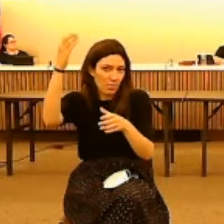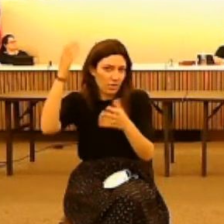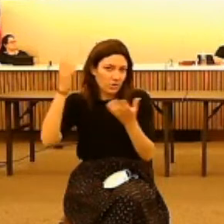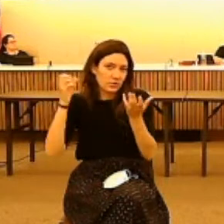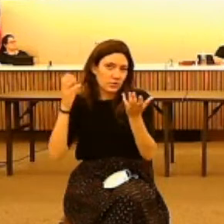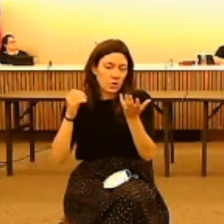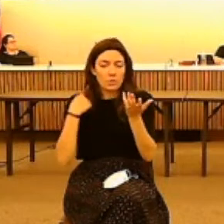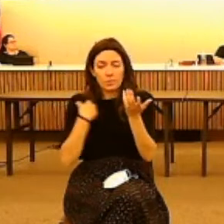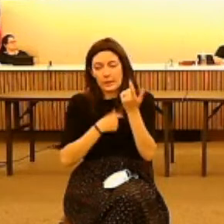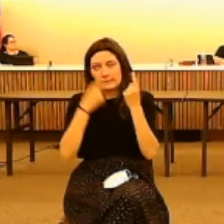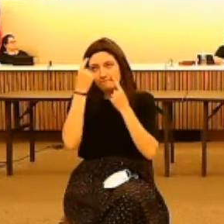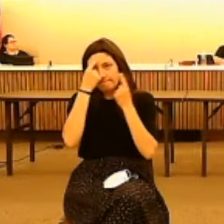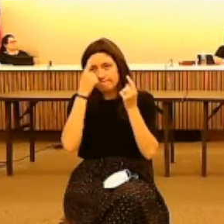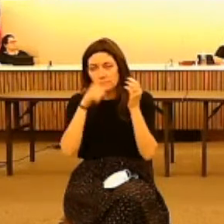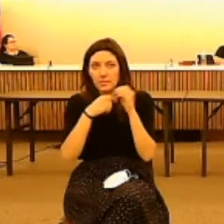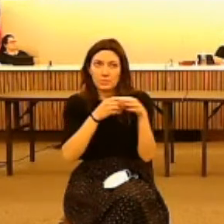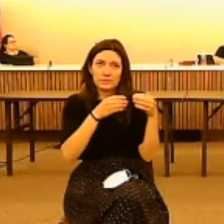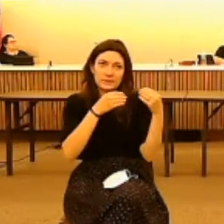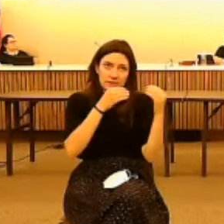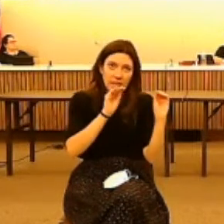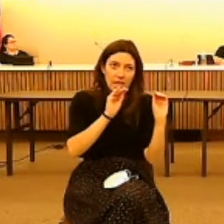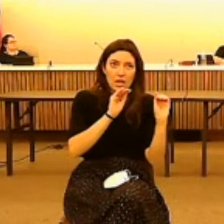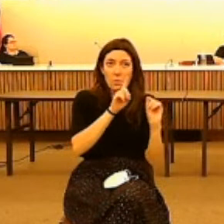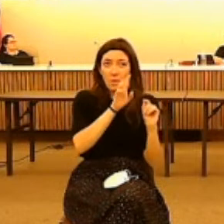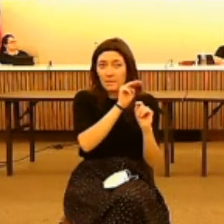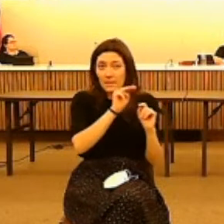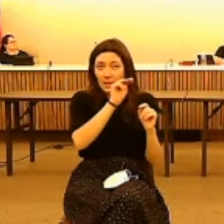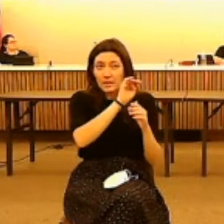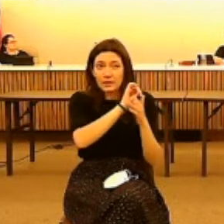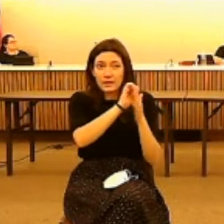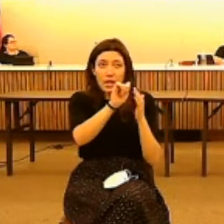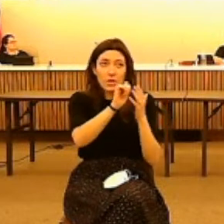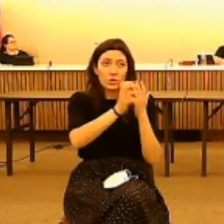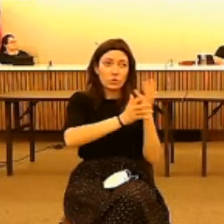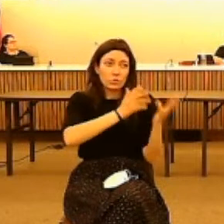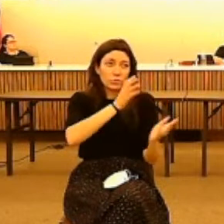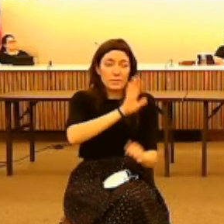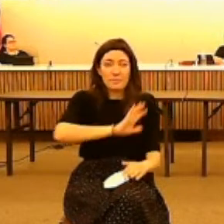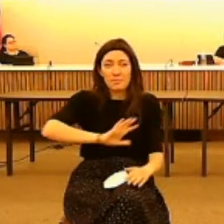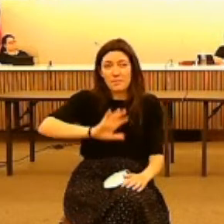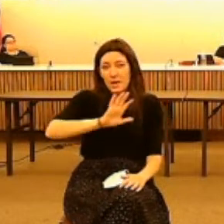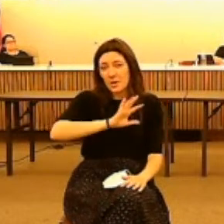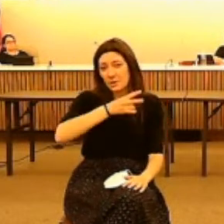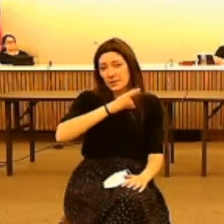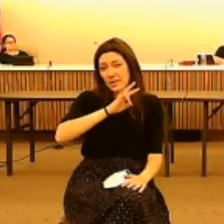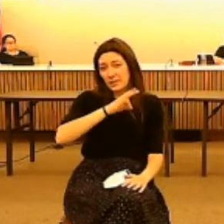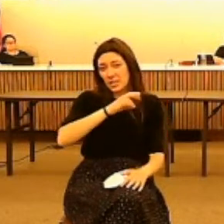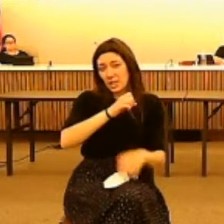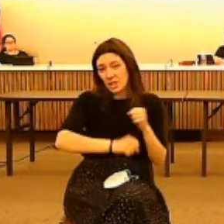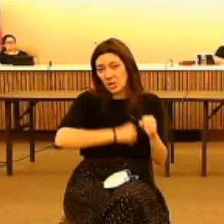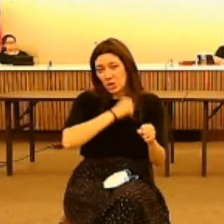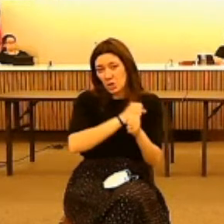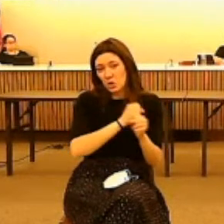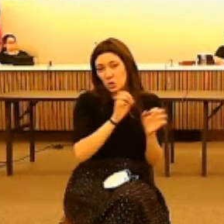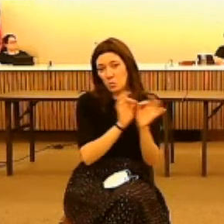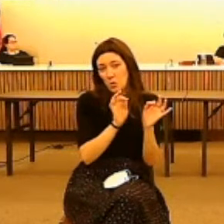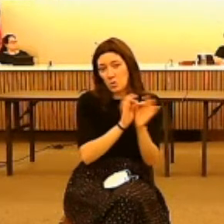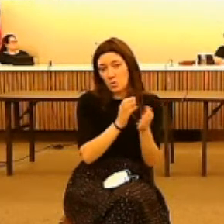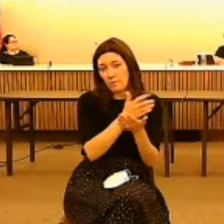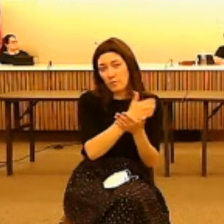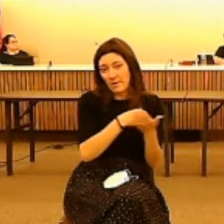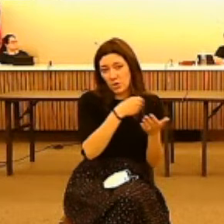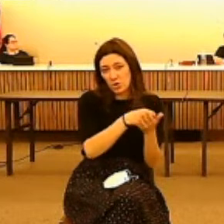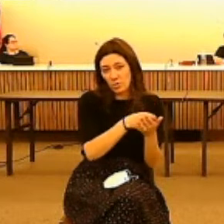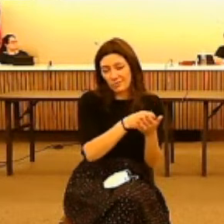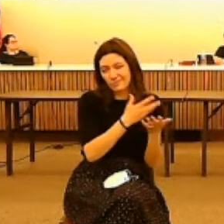the sale, at that $1 million, it represented about a 17 years worth of revenue. We're not sure